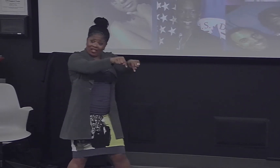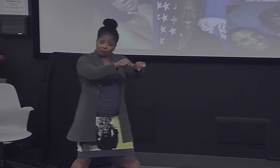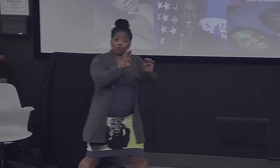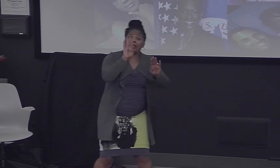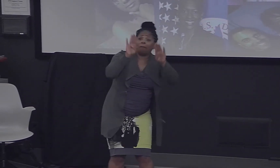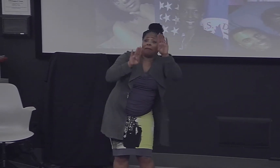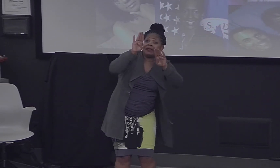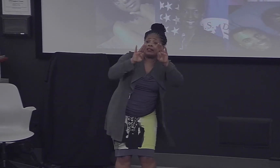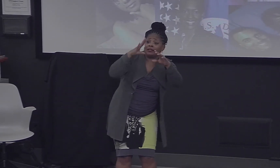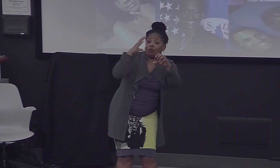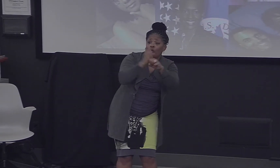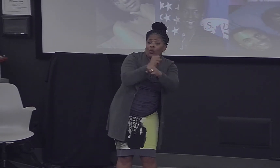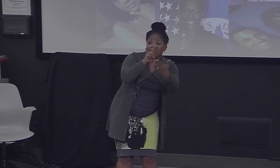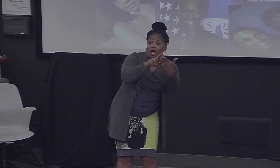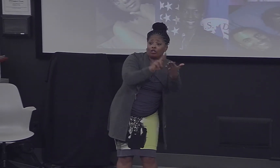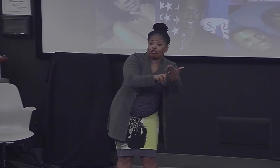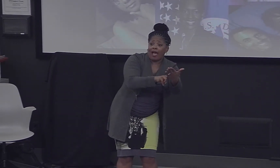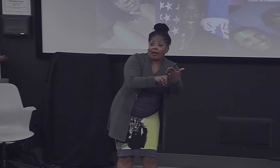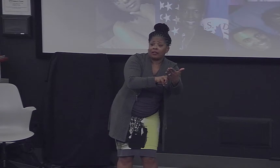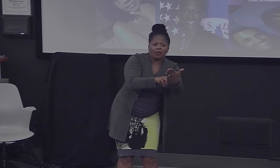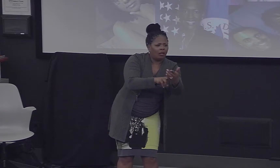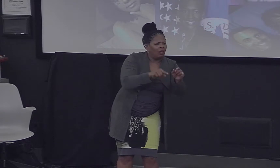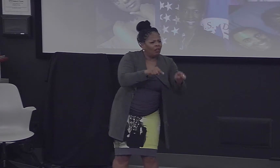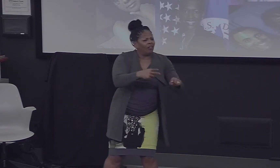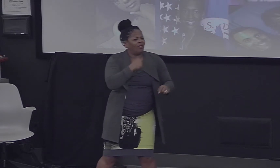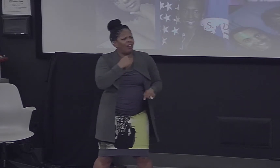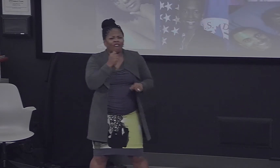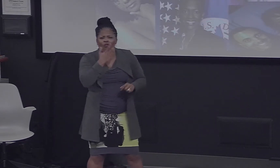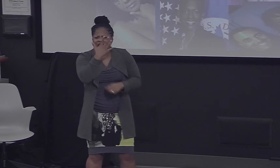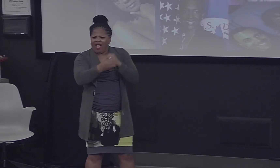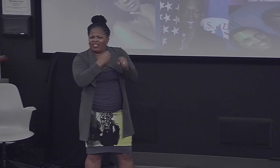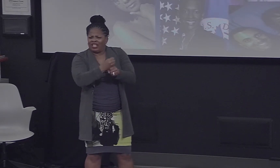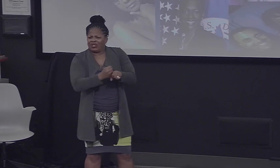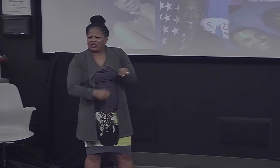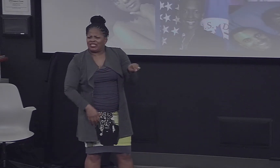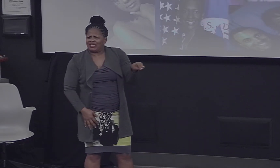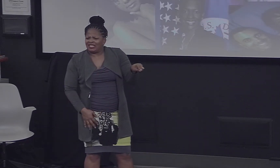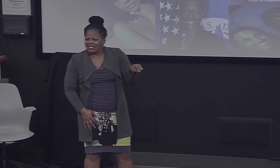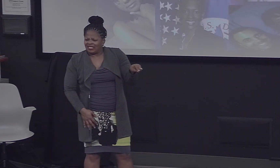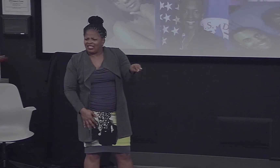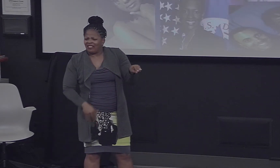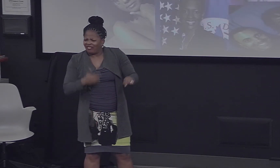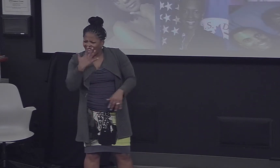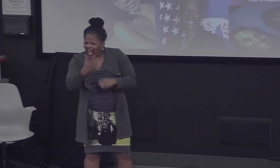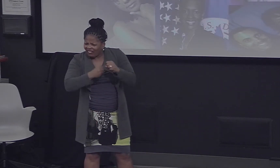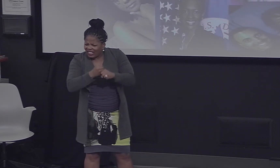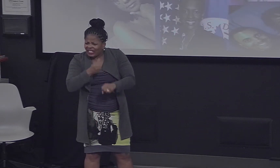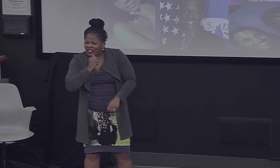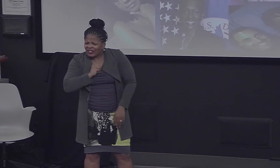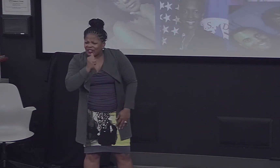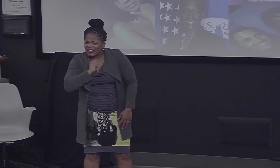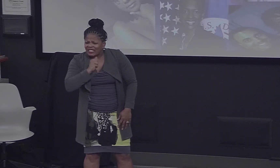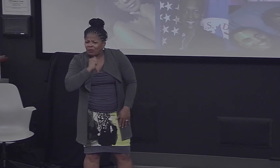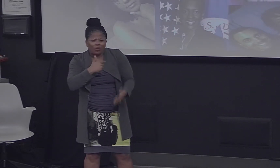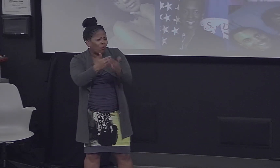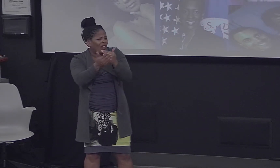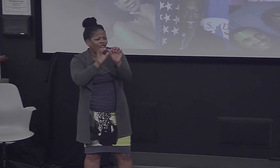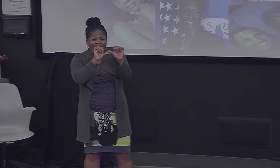So is a deaf consumer, has to go with the lowest bid, the way they purchase and procurement in other ways, the